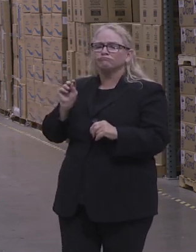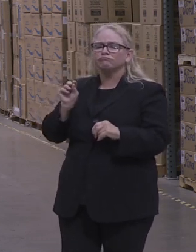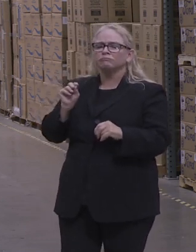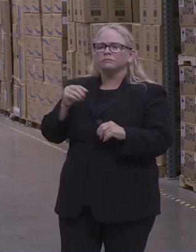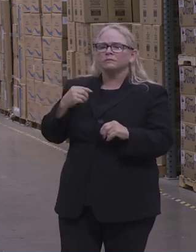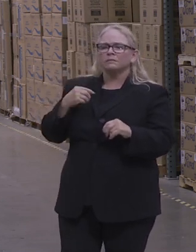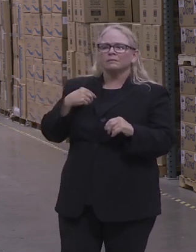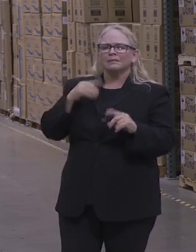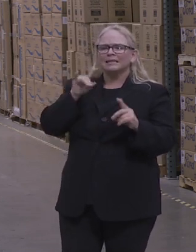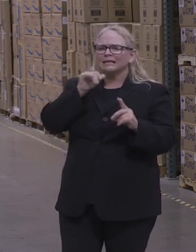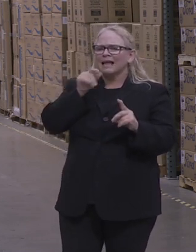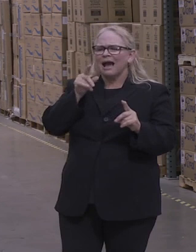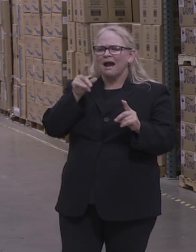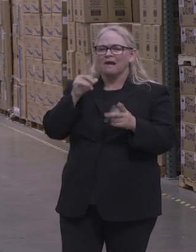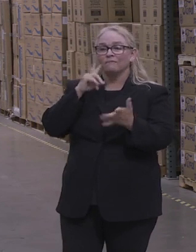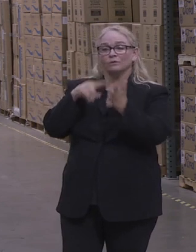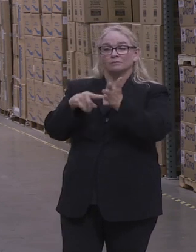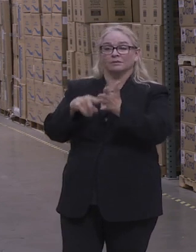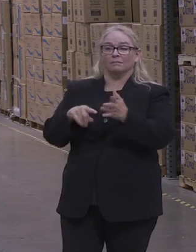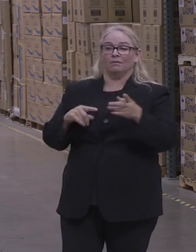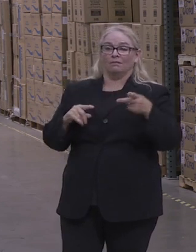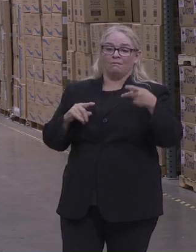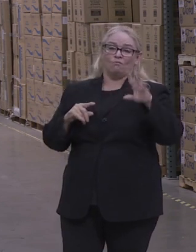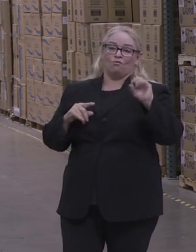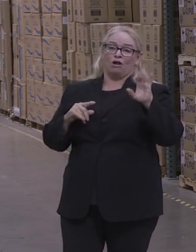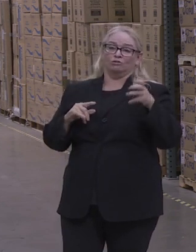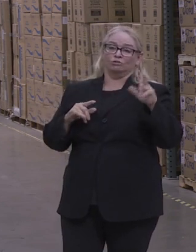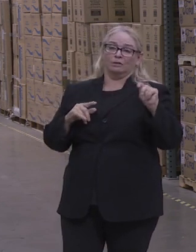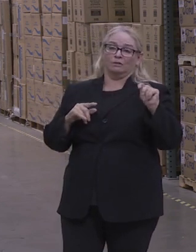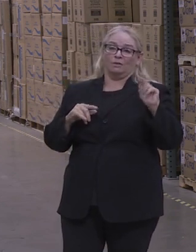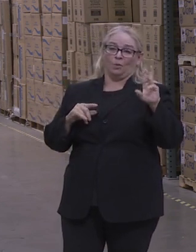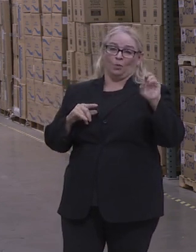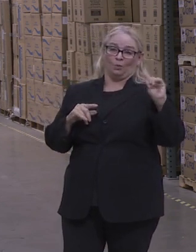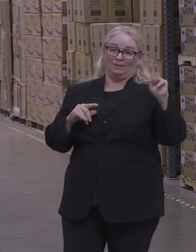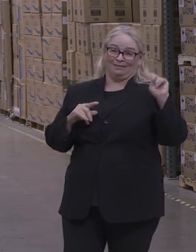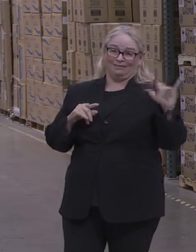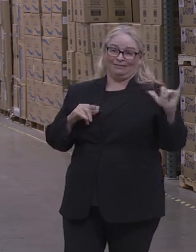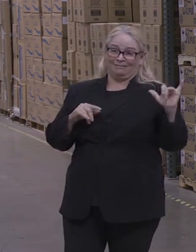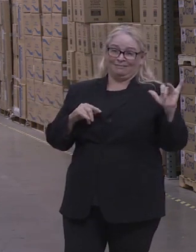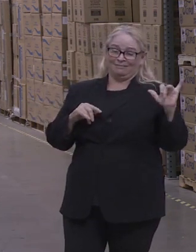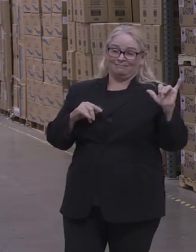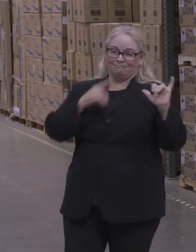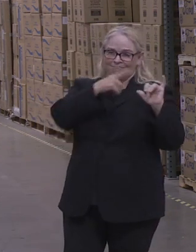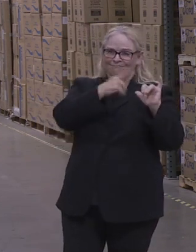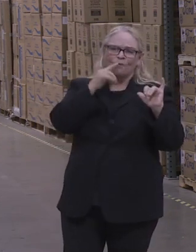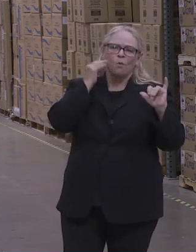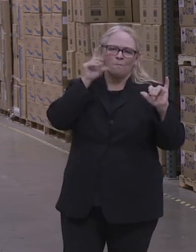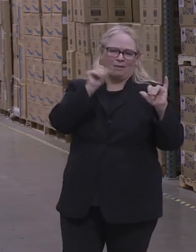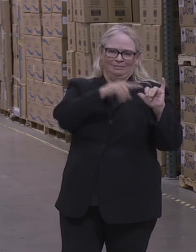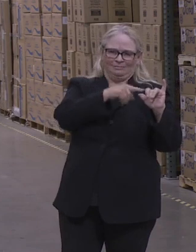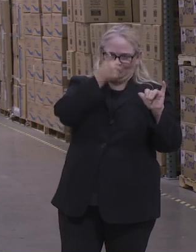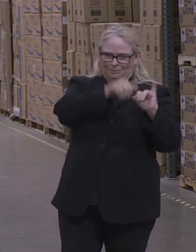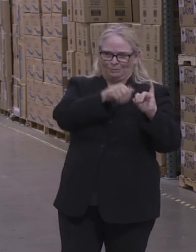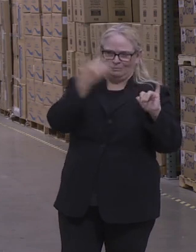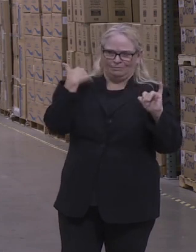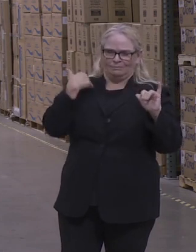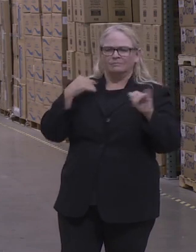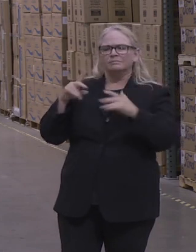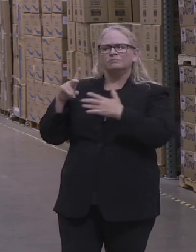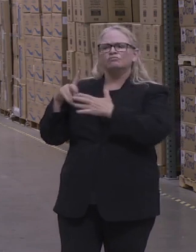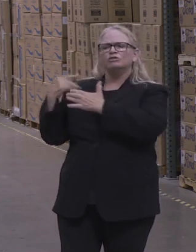Room Key, but now Project Home Key. Just last week, Mayor Schaaf, others will be beneficiaries of